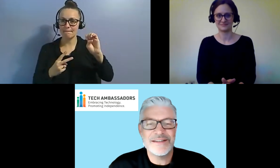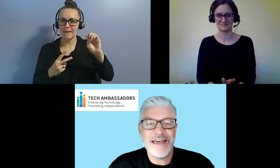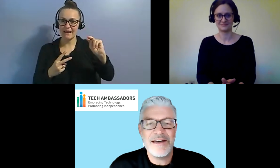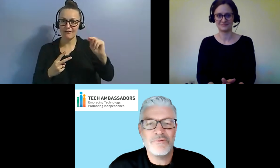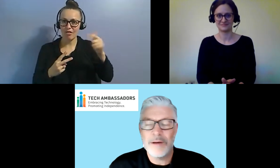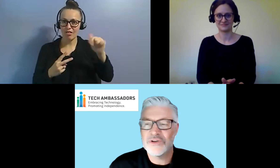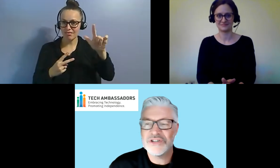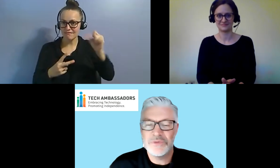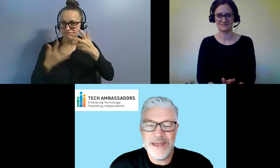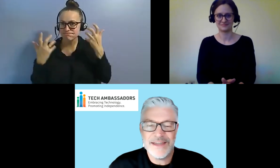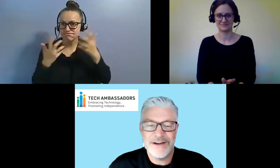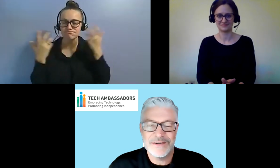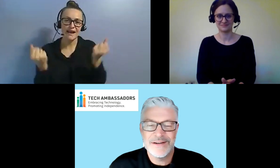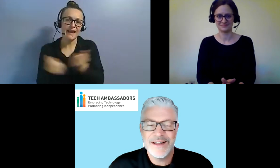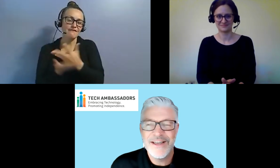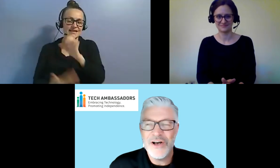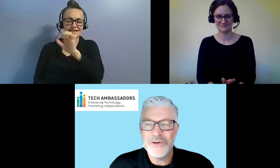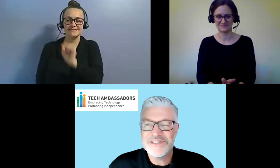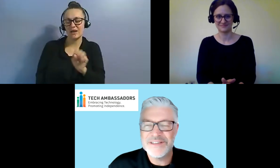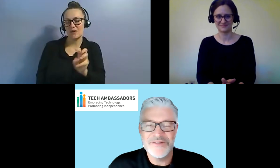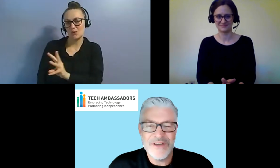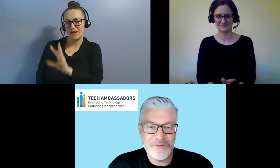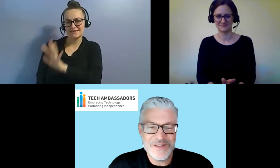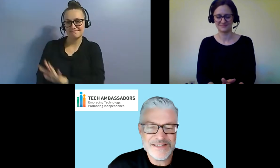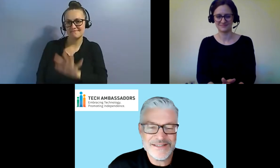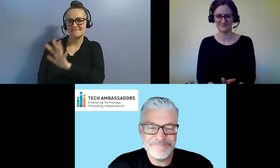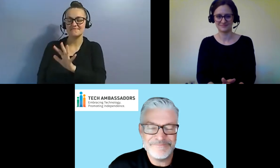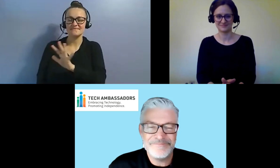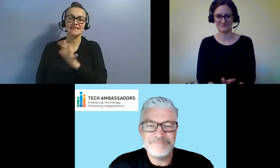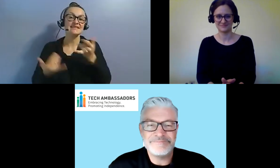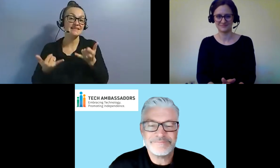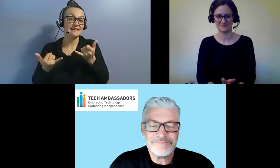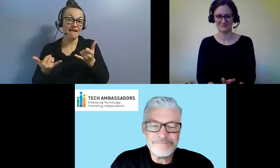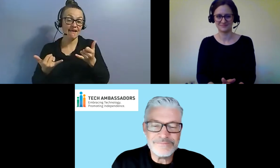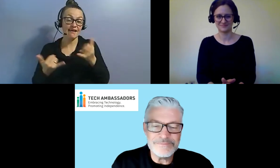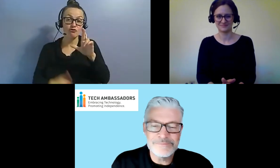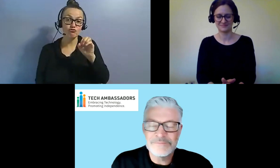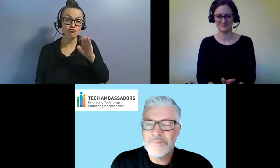excited to have Robert Shuemak here hosting this event with us.